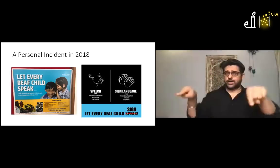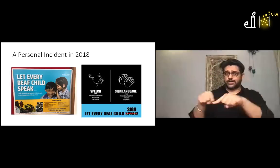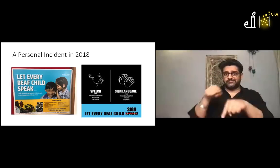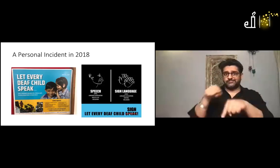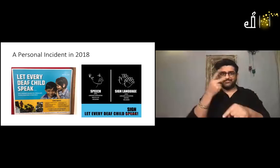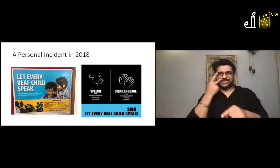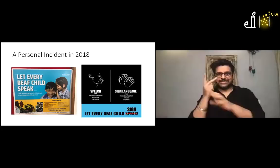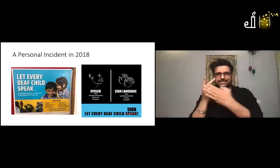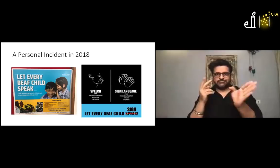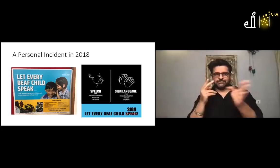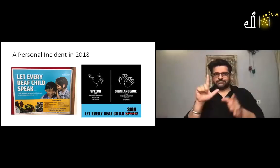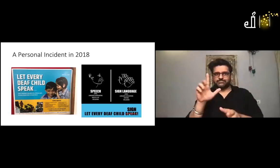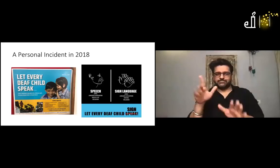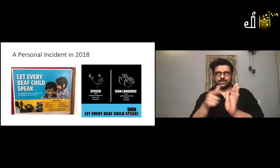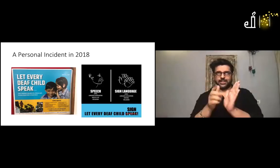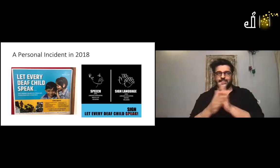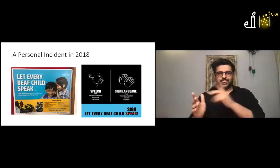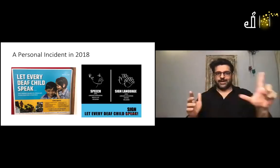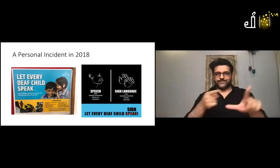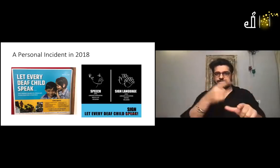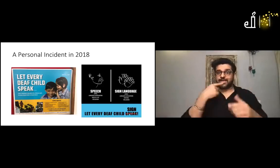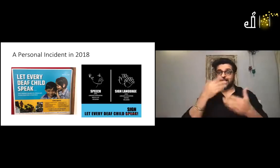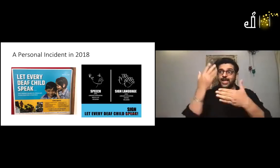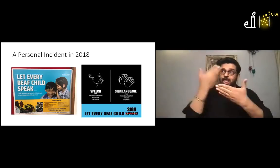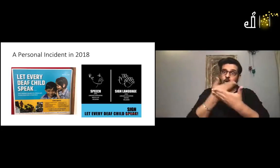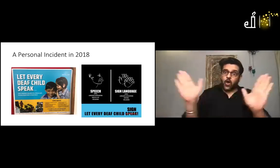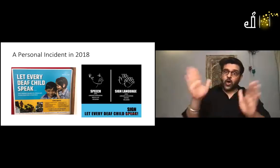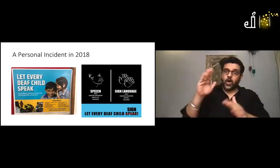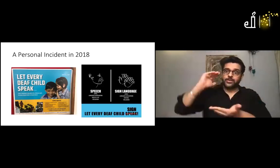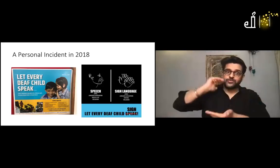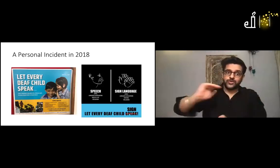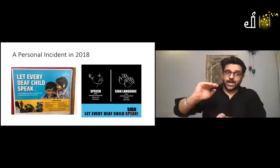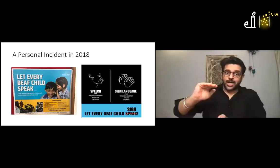saw that, as you can see on the left,